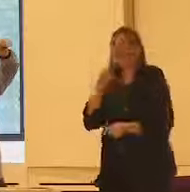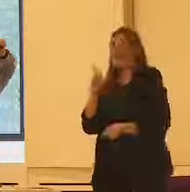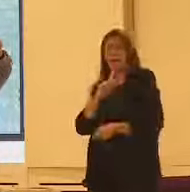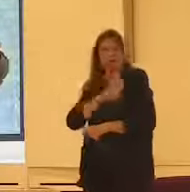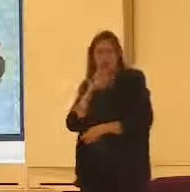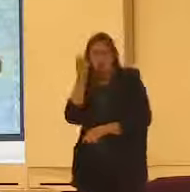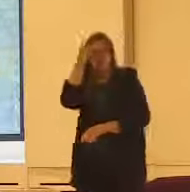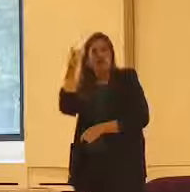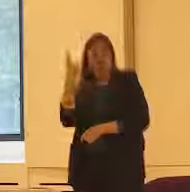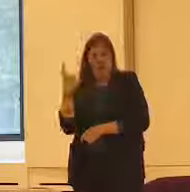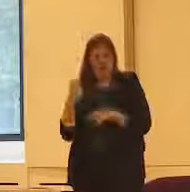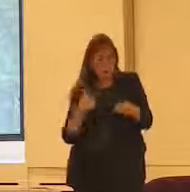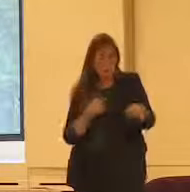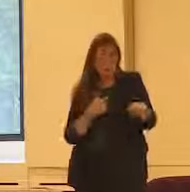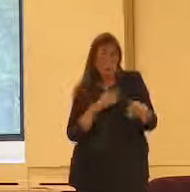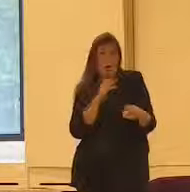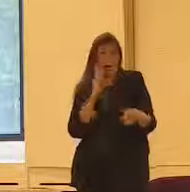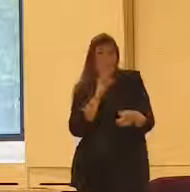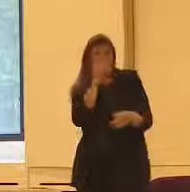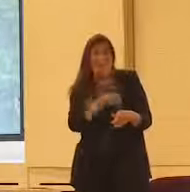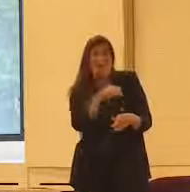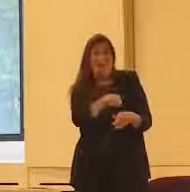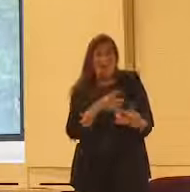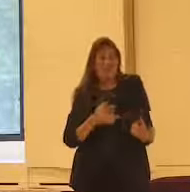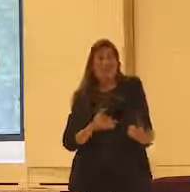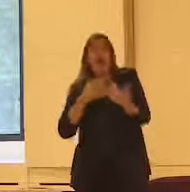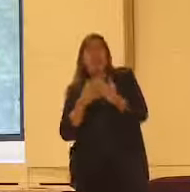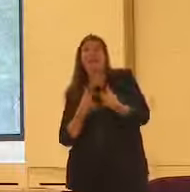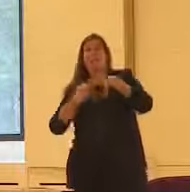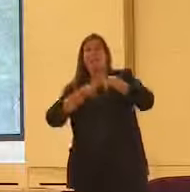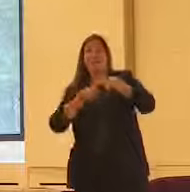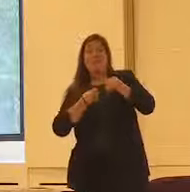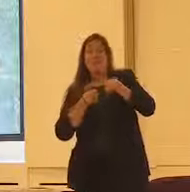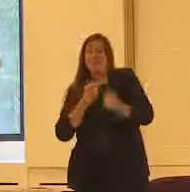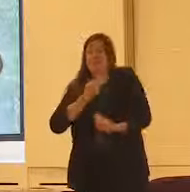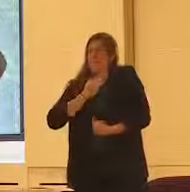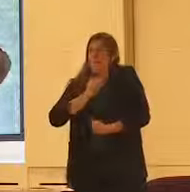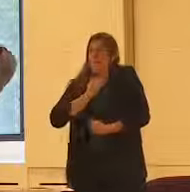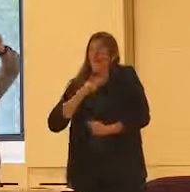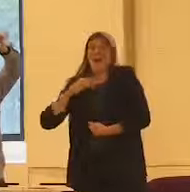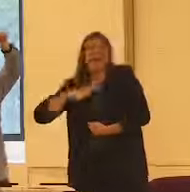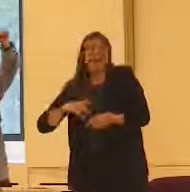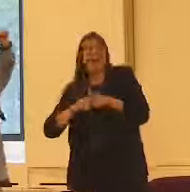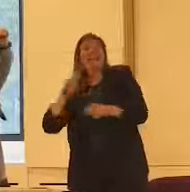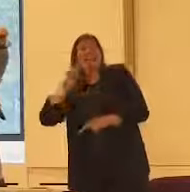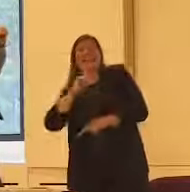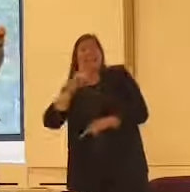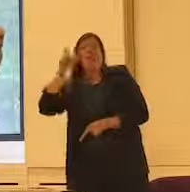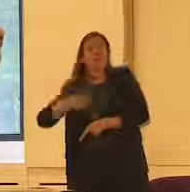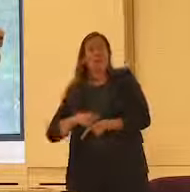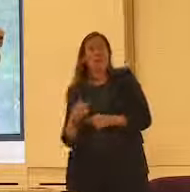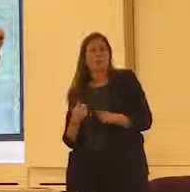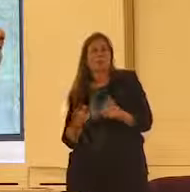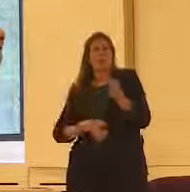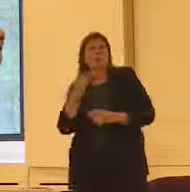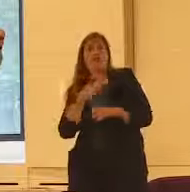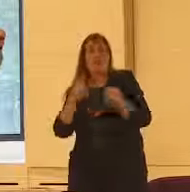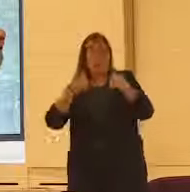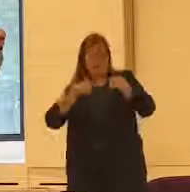realise when you're being adaptable to meet their needs rather than what you actually need.